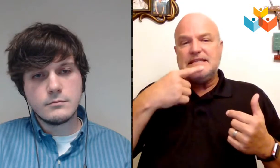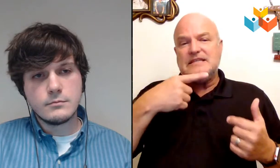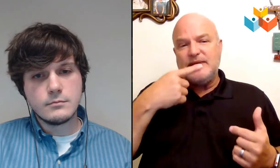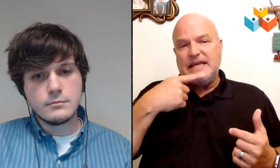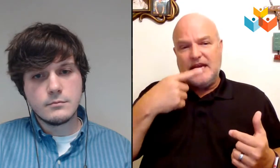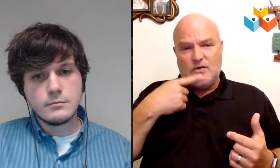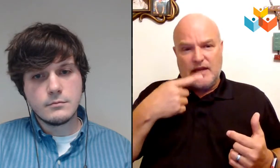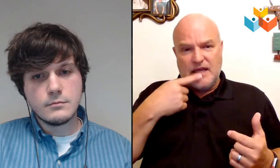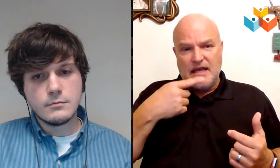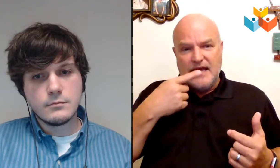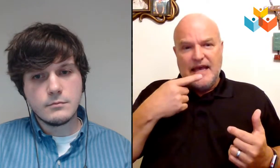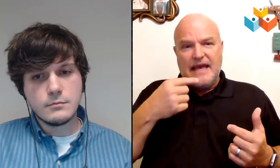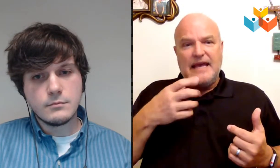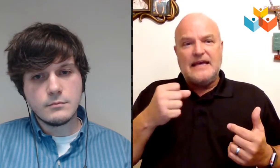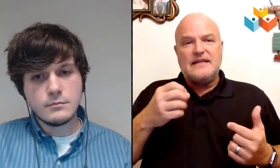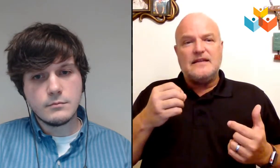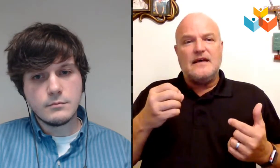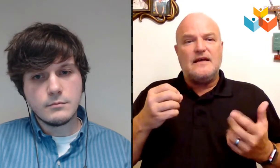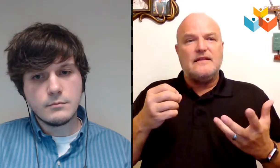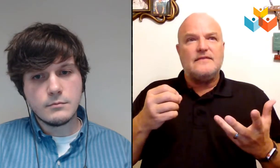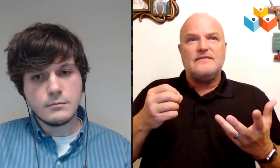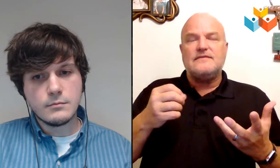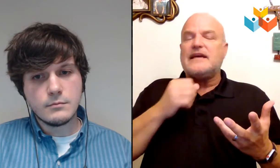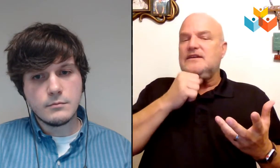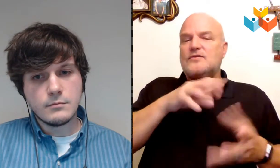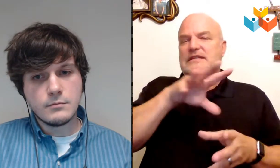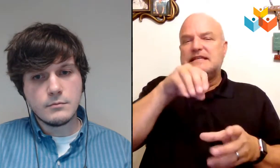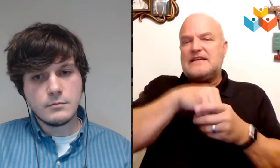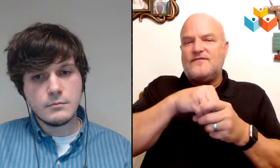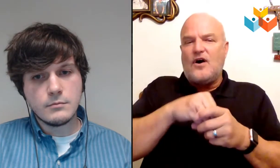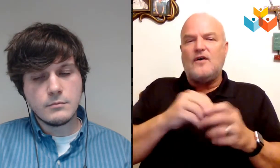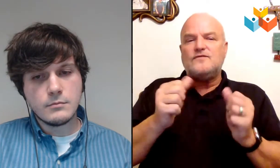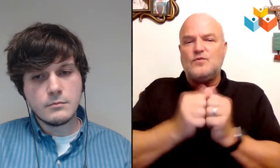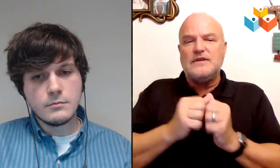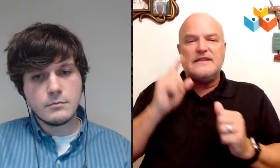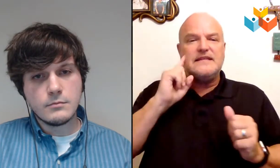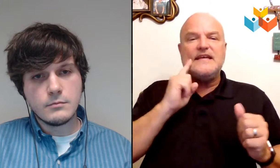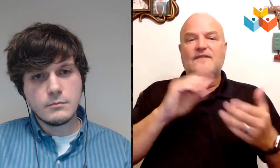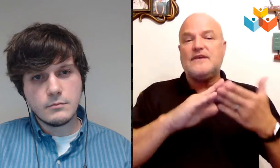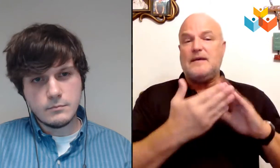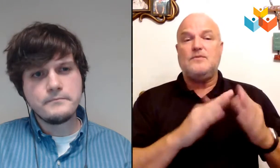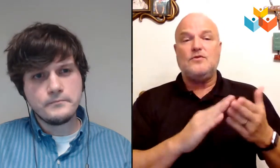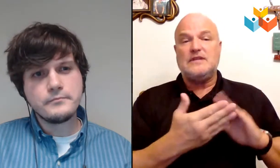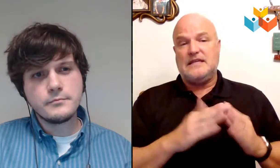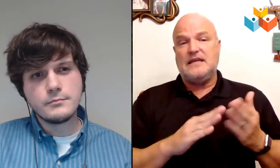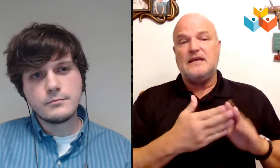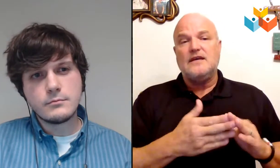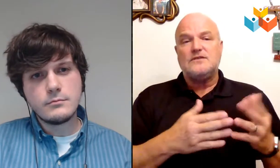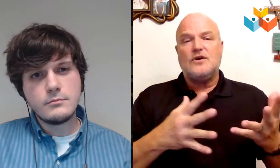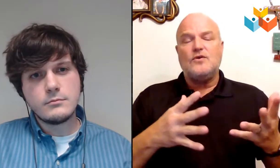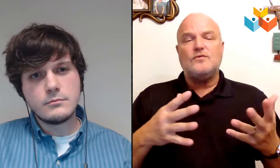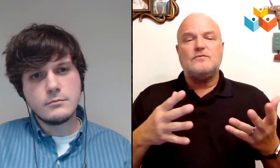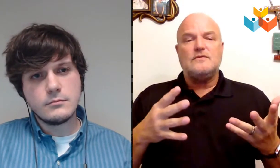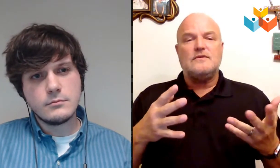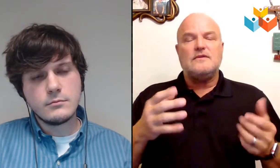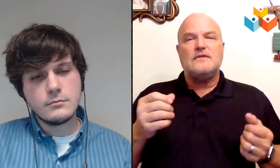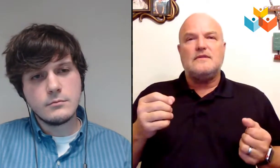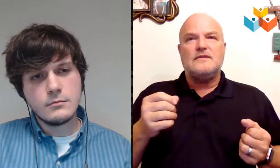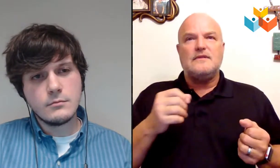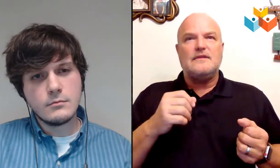acquaintances tend to be hearing, and they don't tend to get involved with the deaf community.